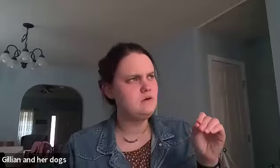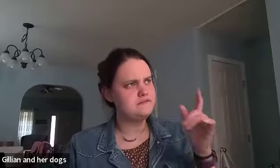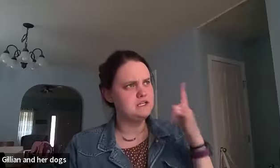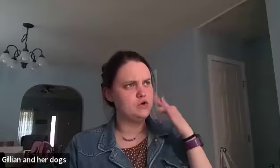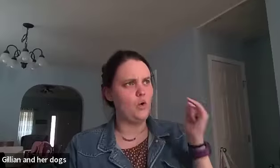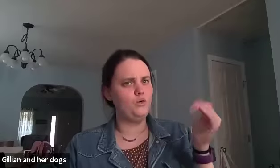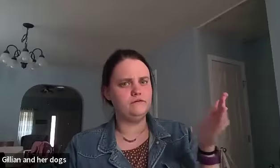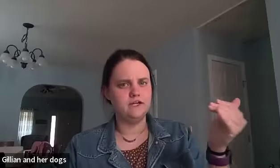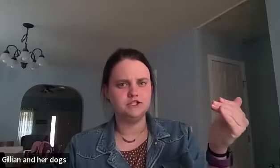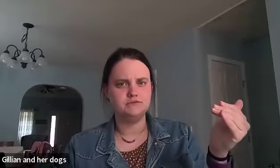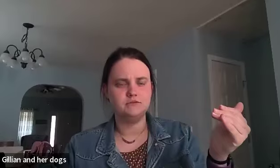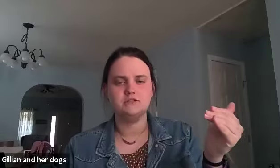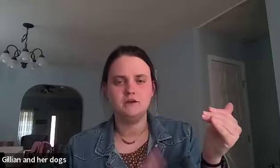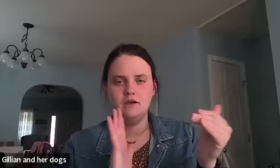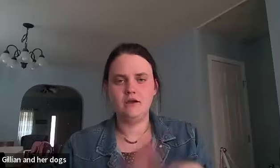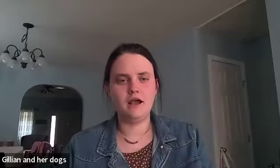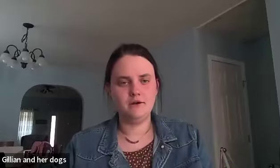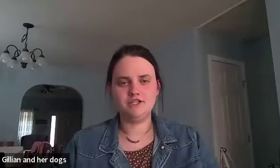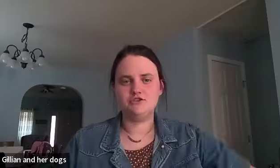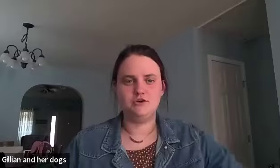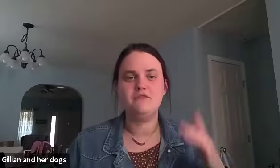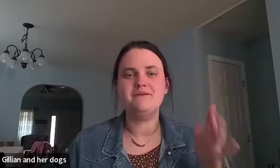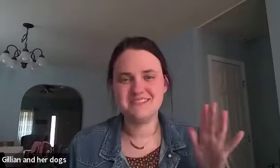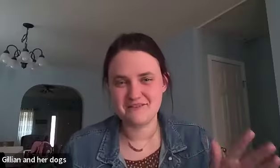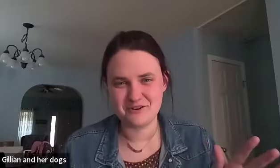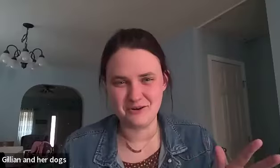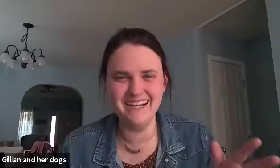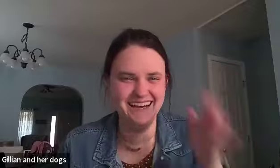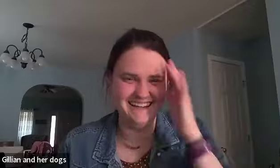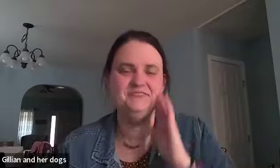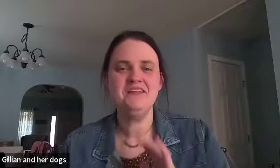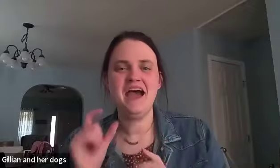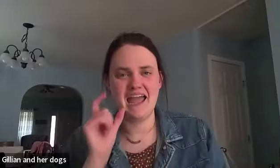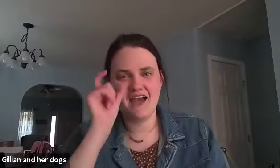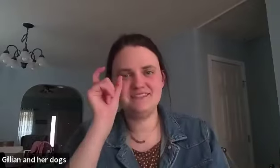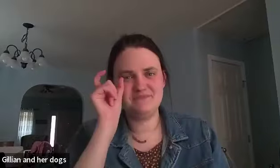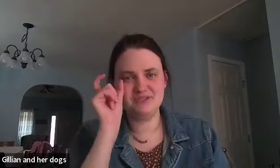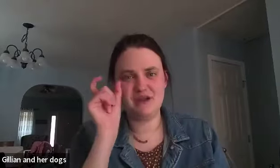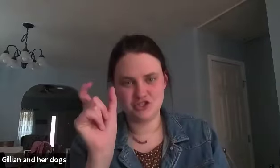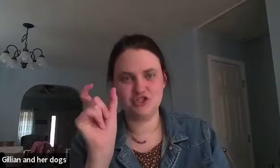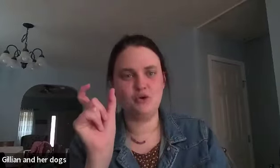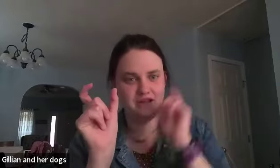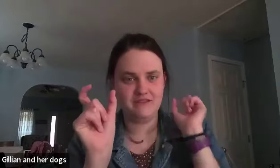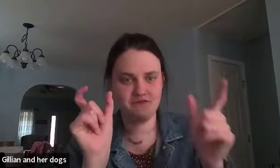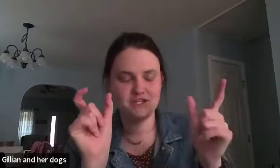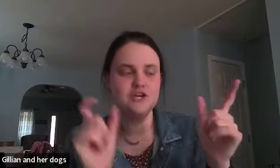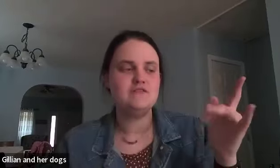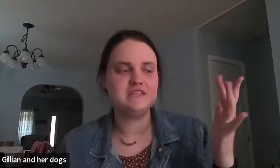I've seen goldfish, which I know I just threw you. That was the sign for gold. I have seen people do actually gold and then fish. The sign